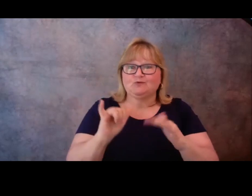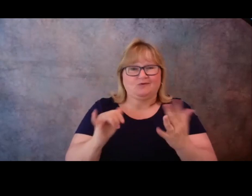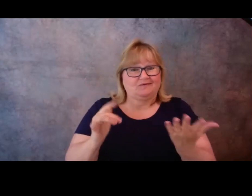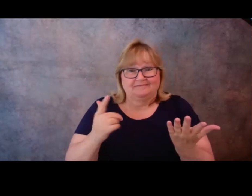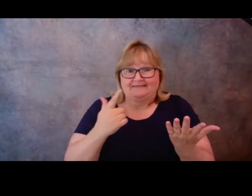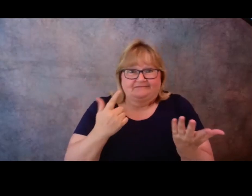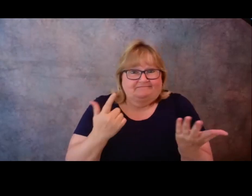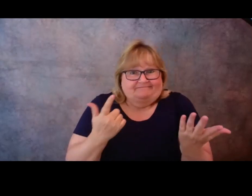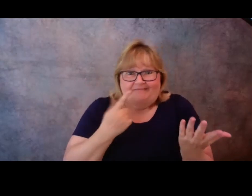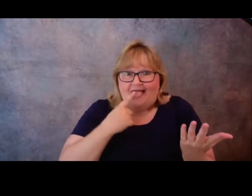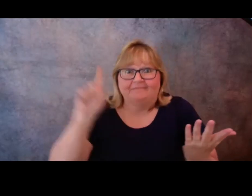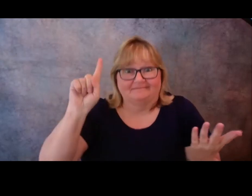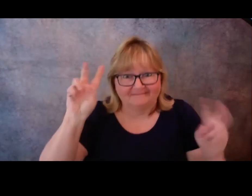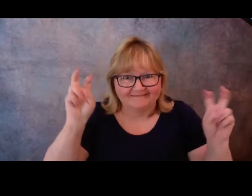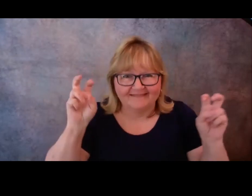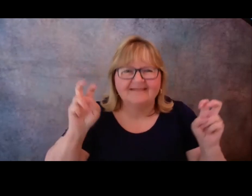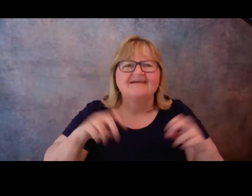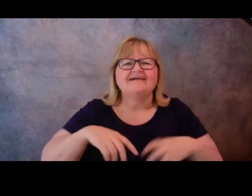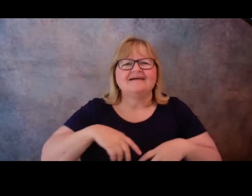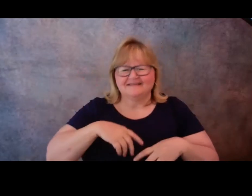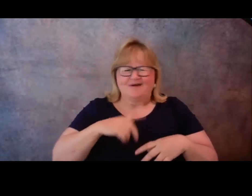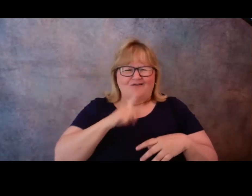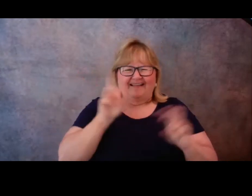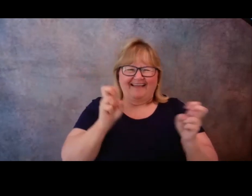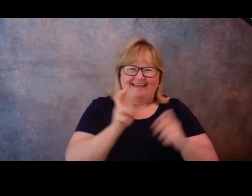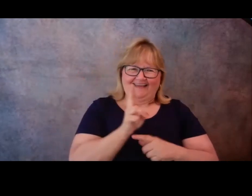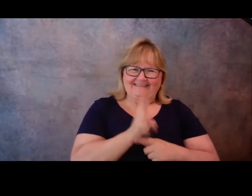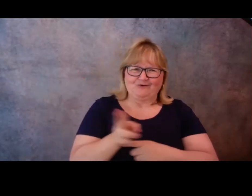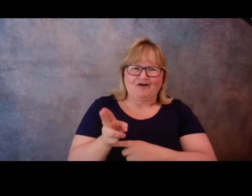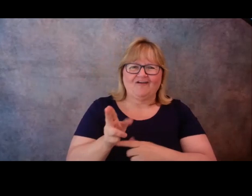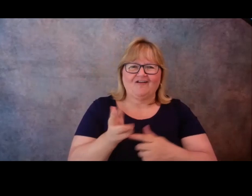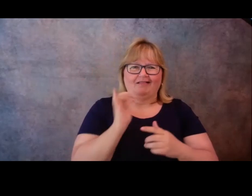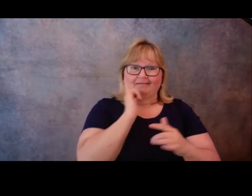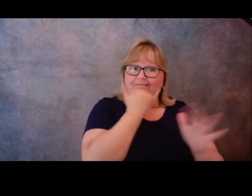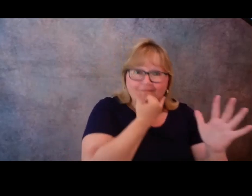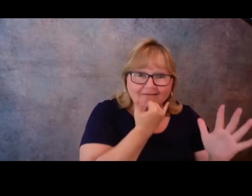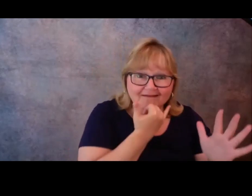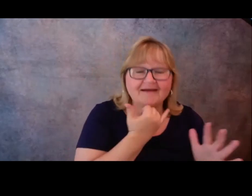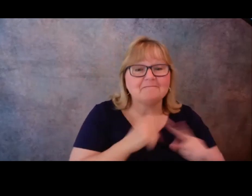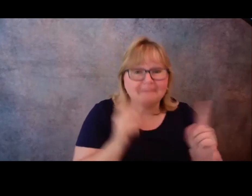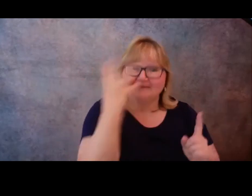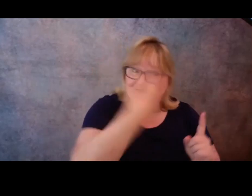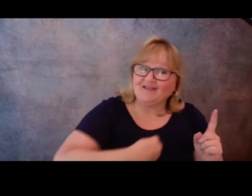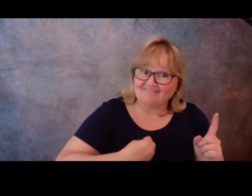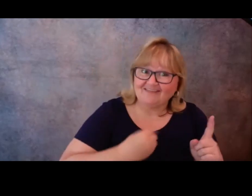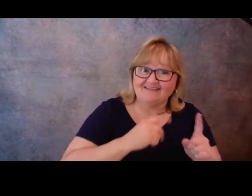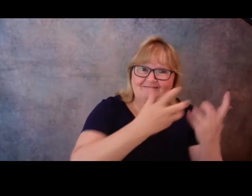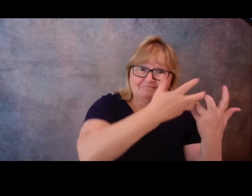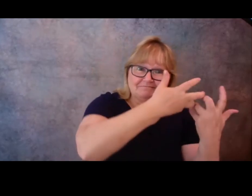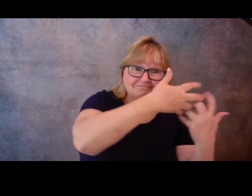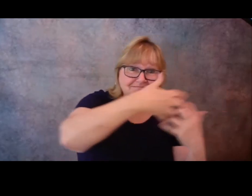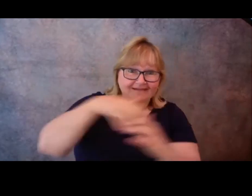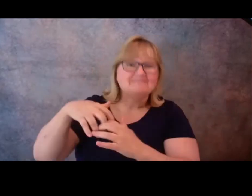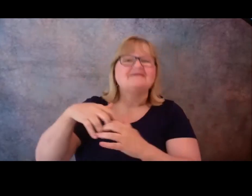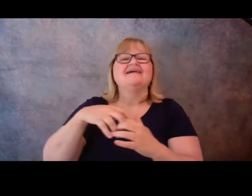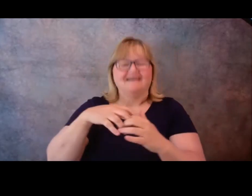a series of historical accidents, all very beautiful historical accidents, led to the drafting